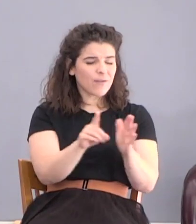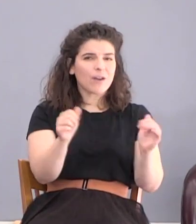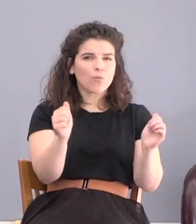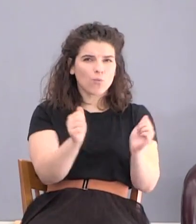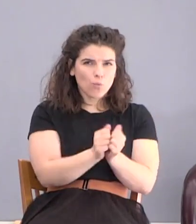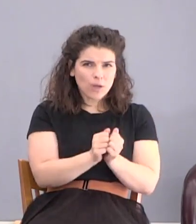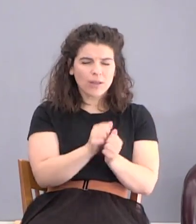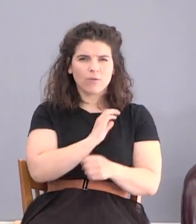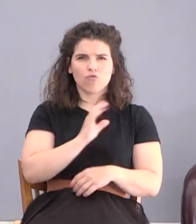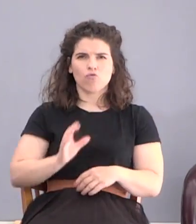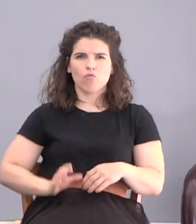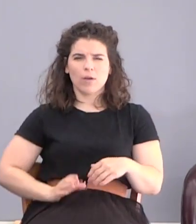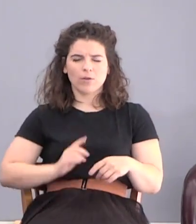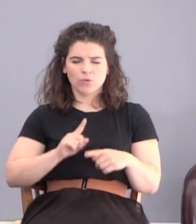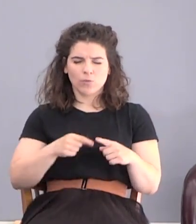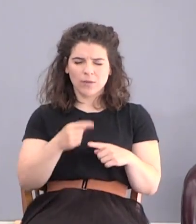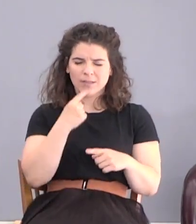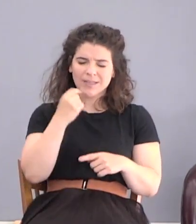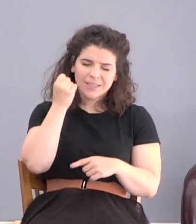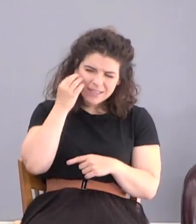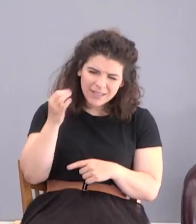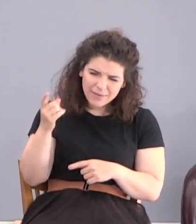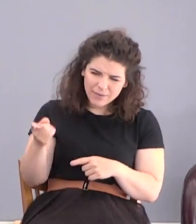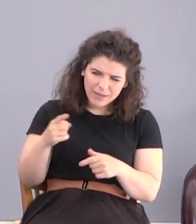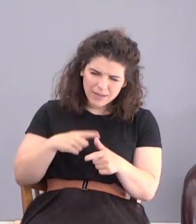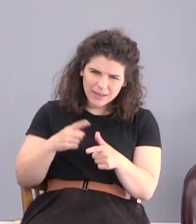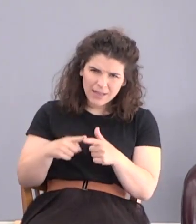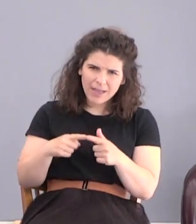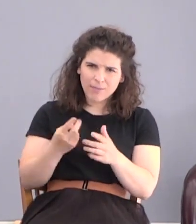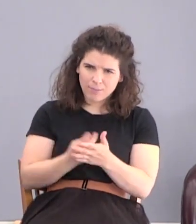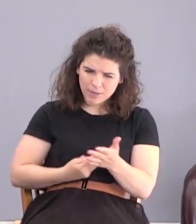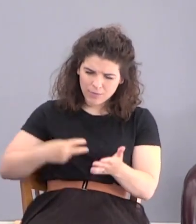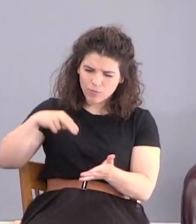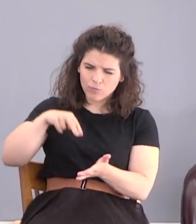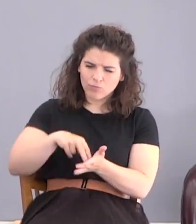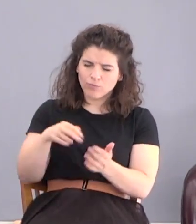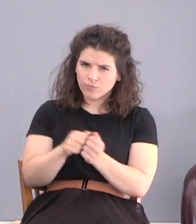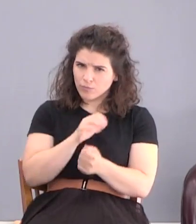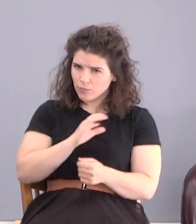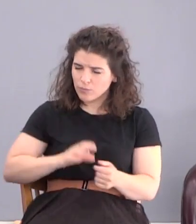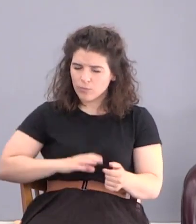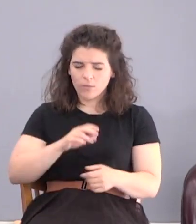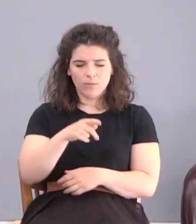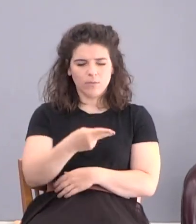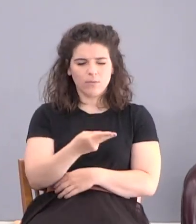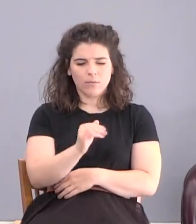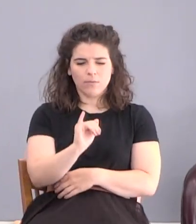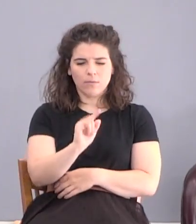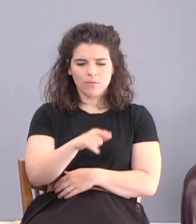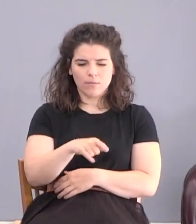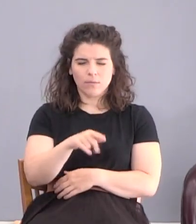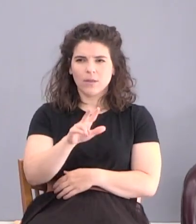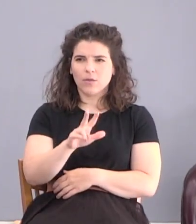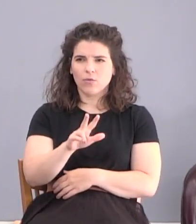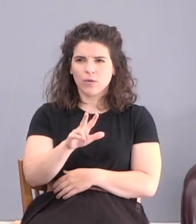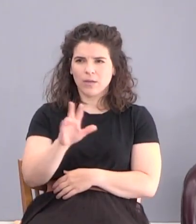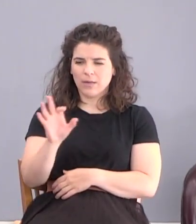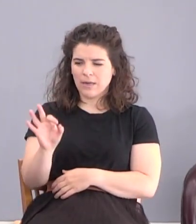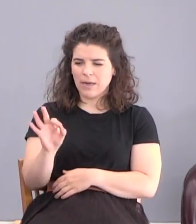So when he says, if ye be risen with Christ, in Philippians 3, verse